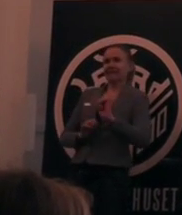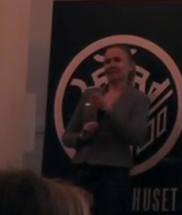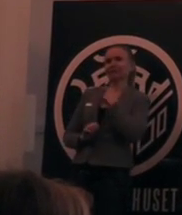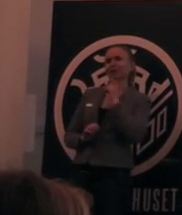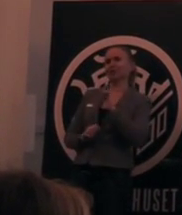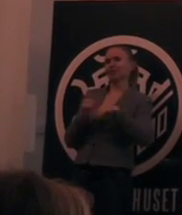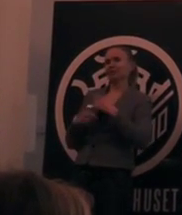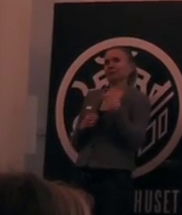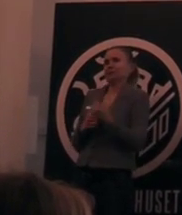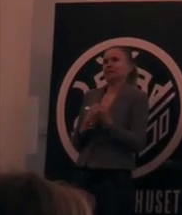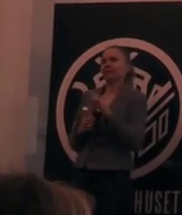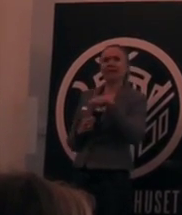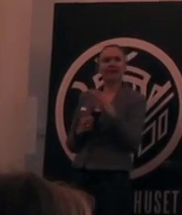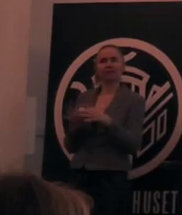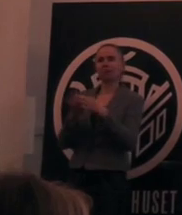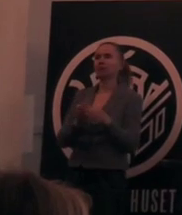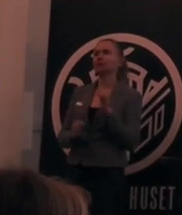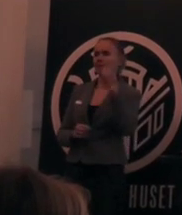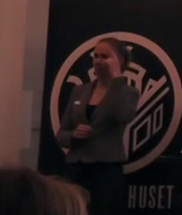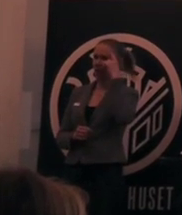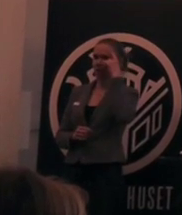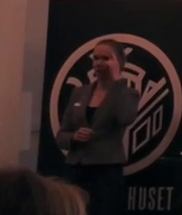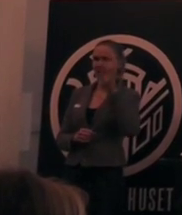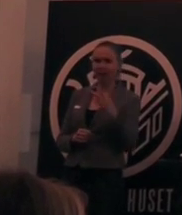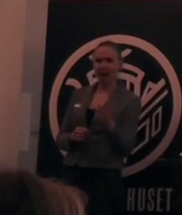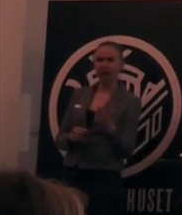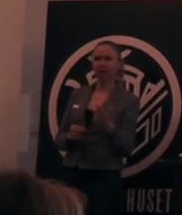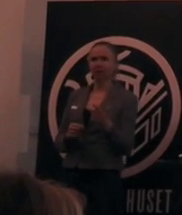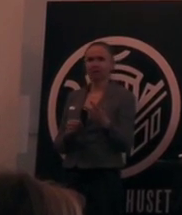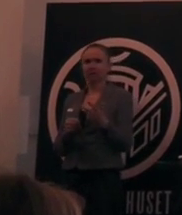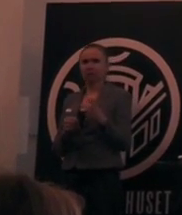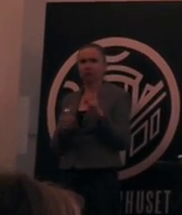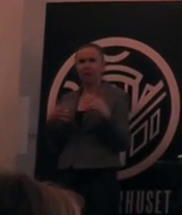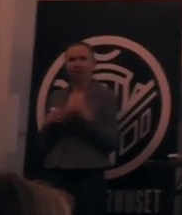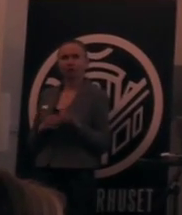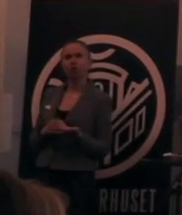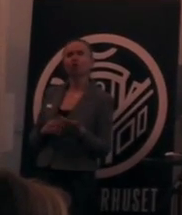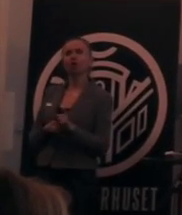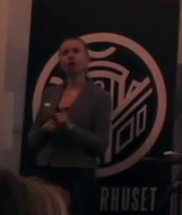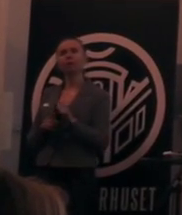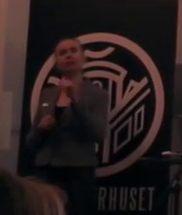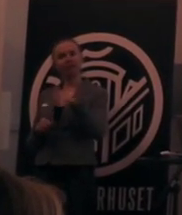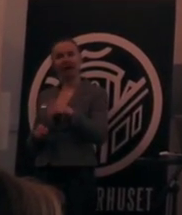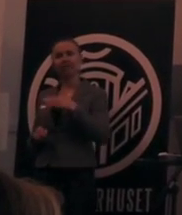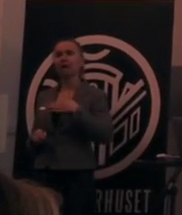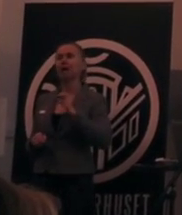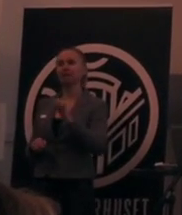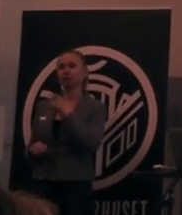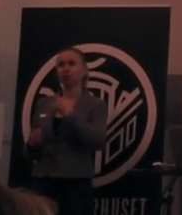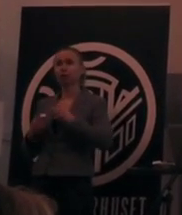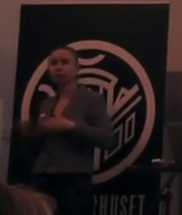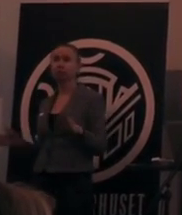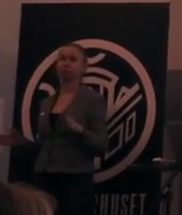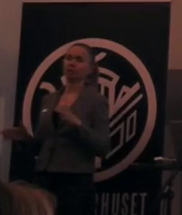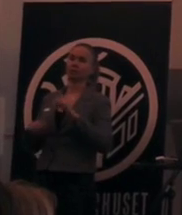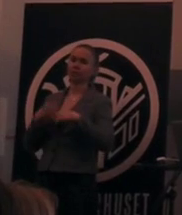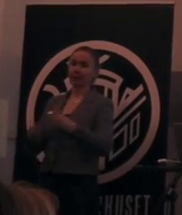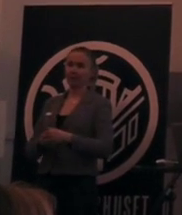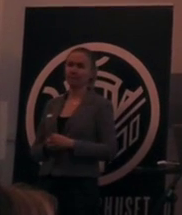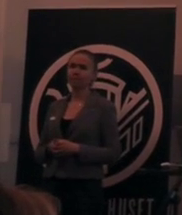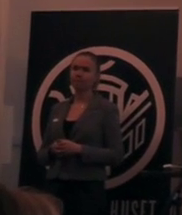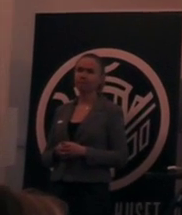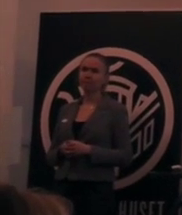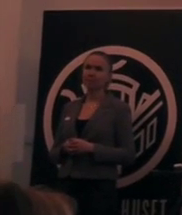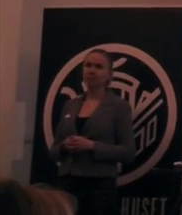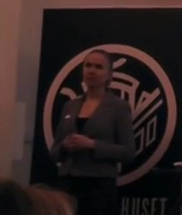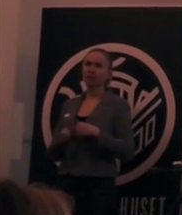didn't want their family to know about or to feel something, and Milan wanted this story told. So Milan, very